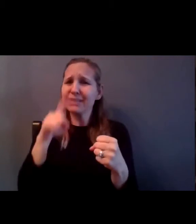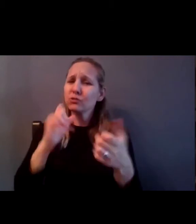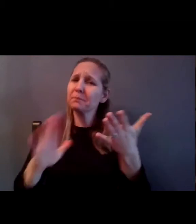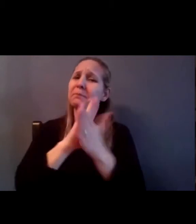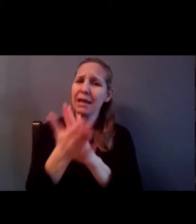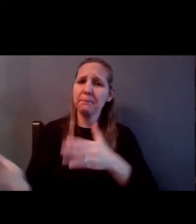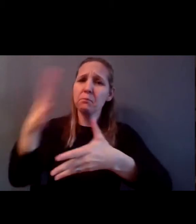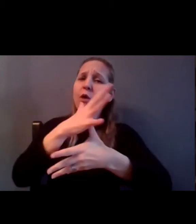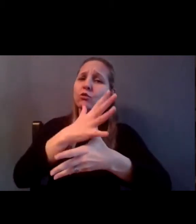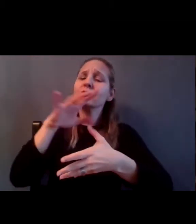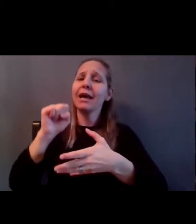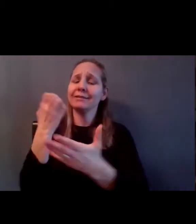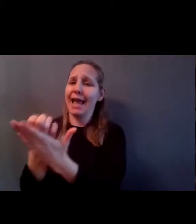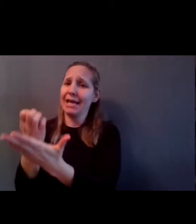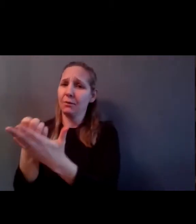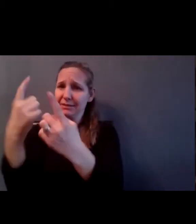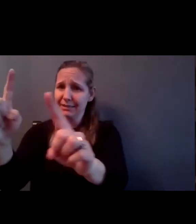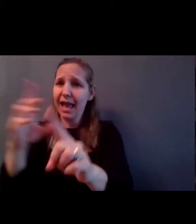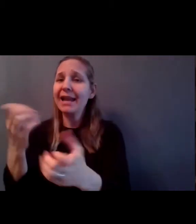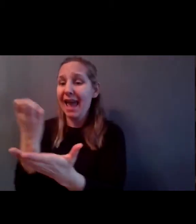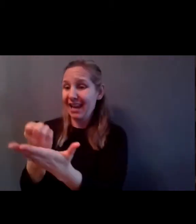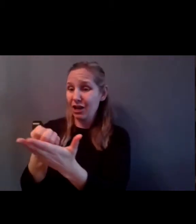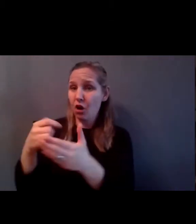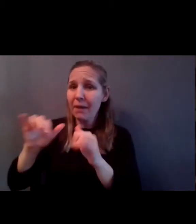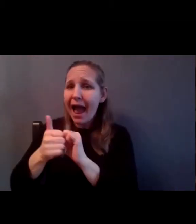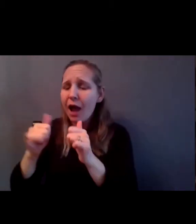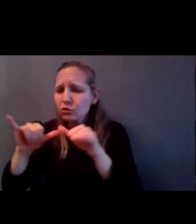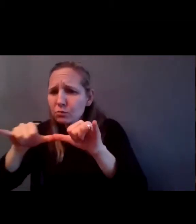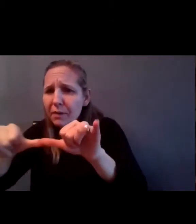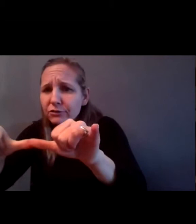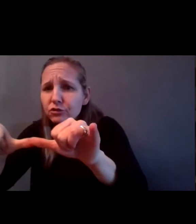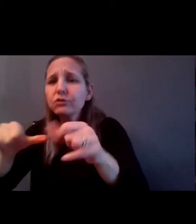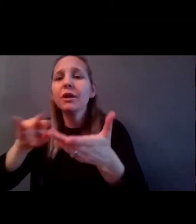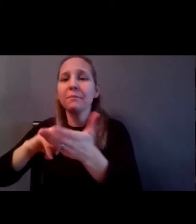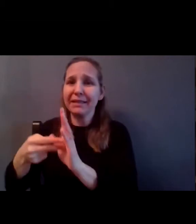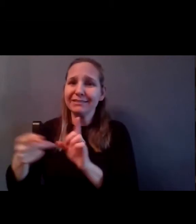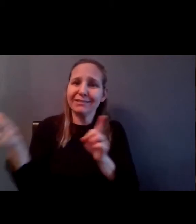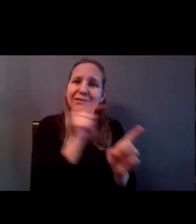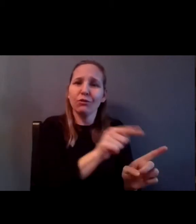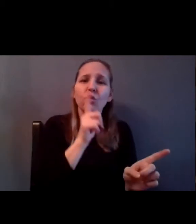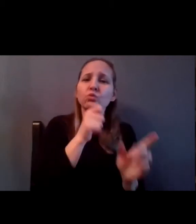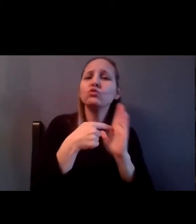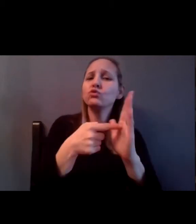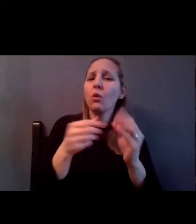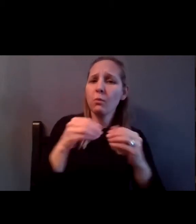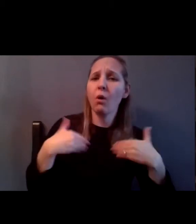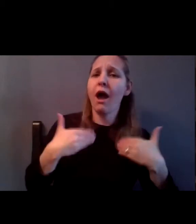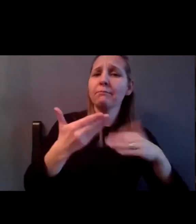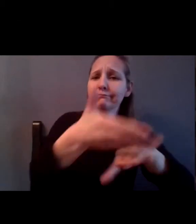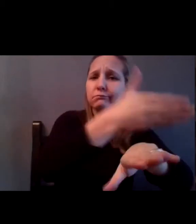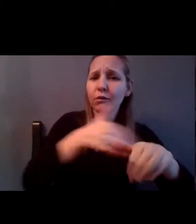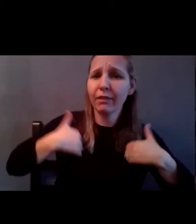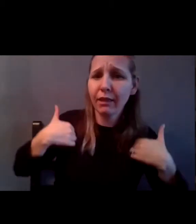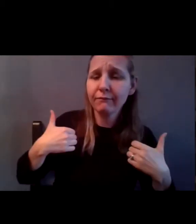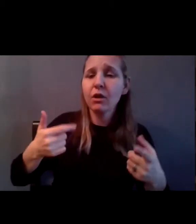economic success, and economic measures should be designed by the people most affected by them. We need to channel the vision and the